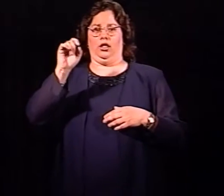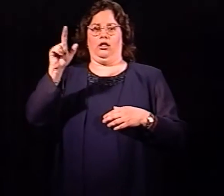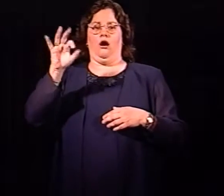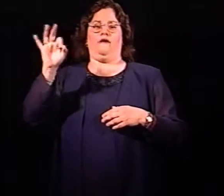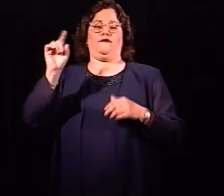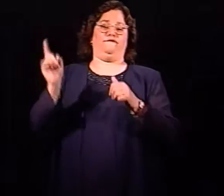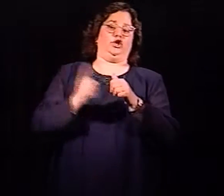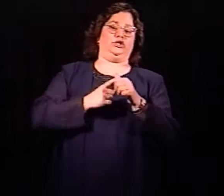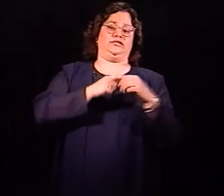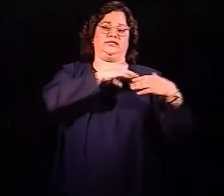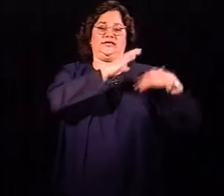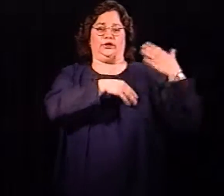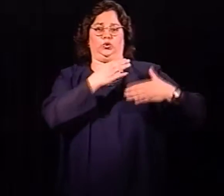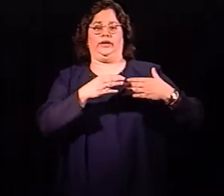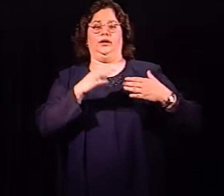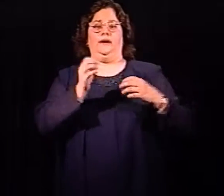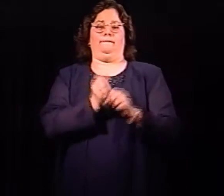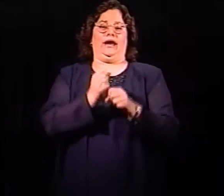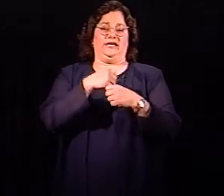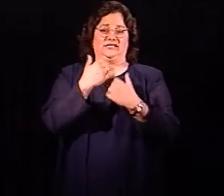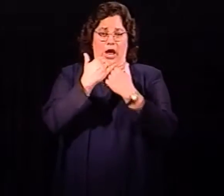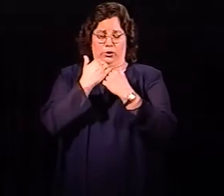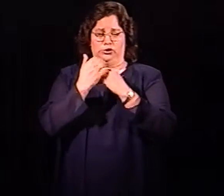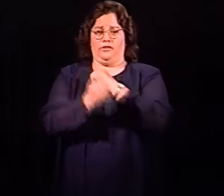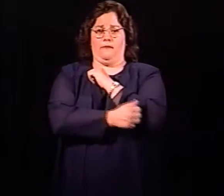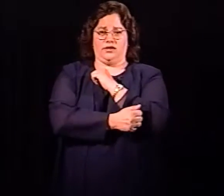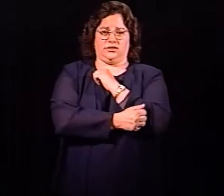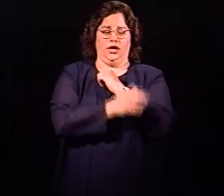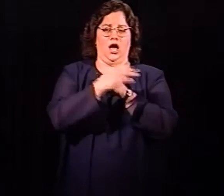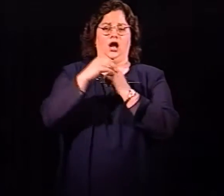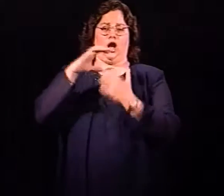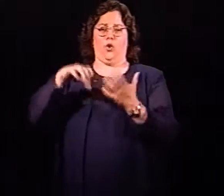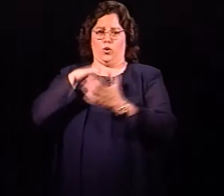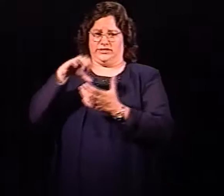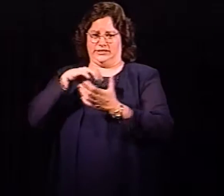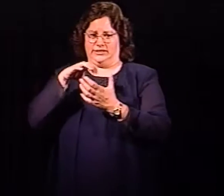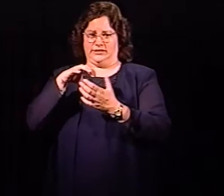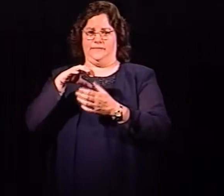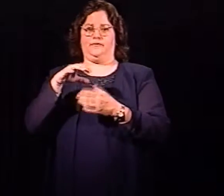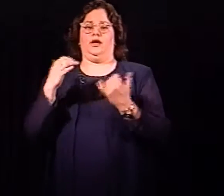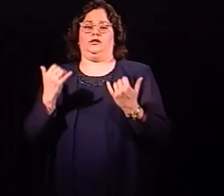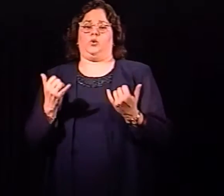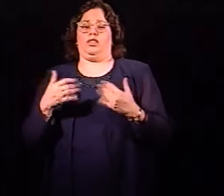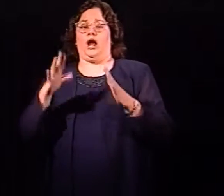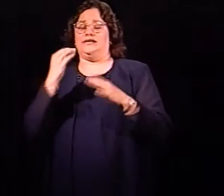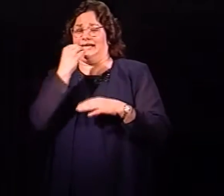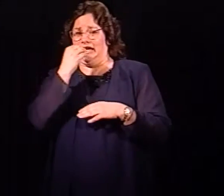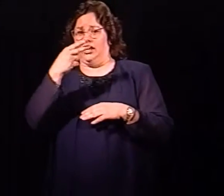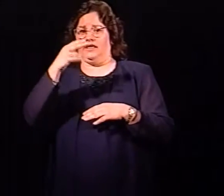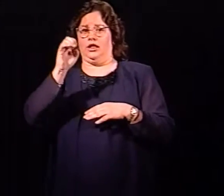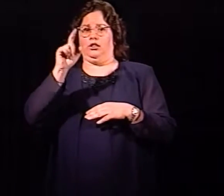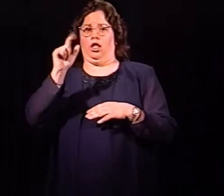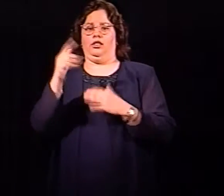first century made a sandwich with matzah and horoses. So let us eat the Hillel sandwich.